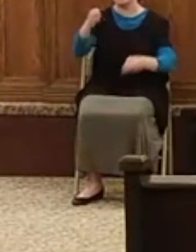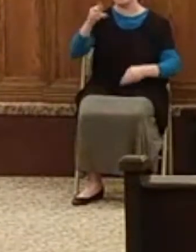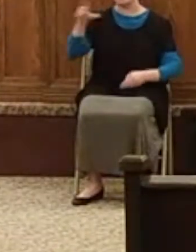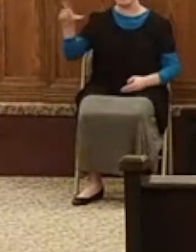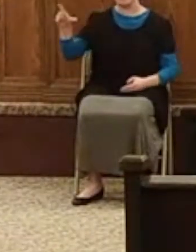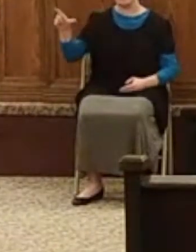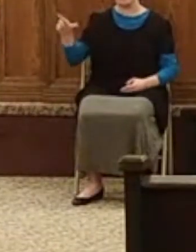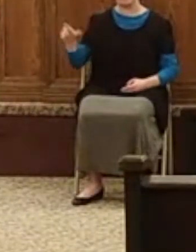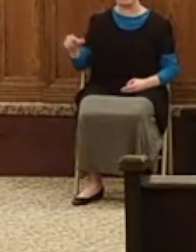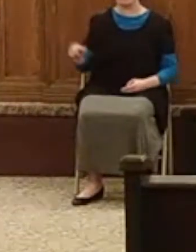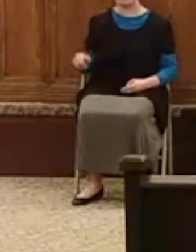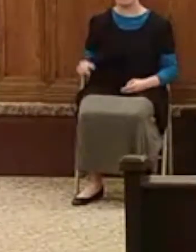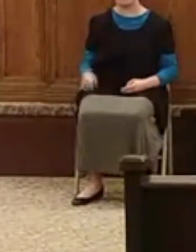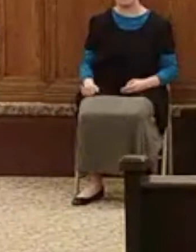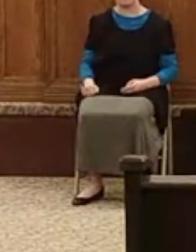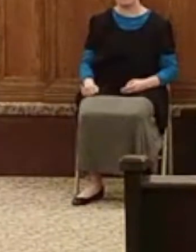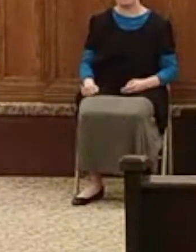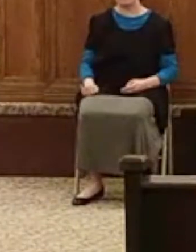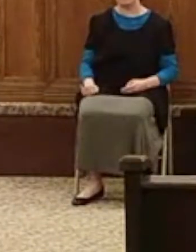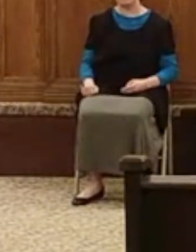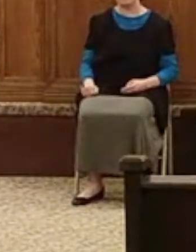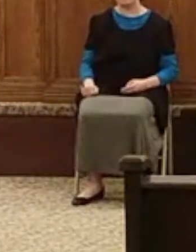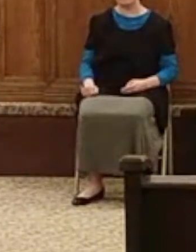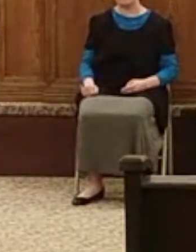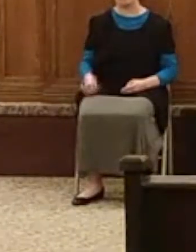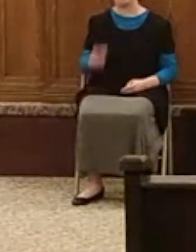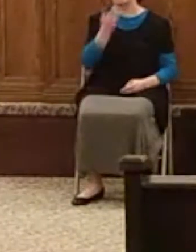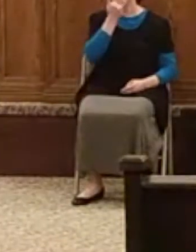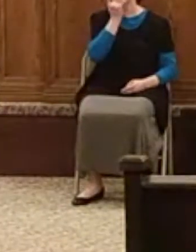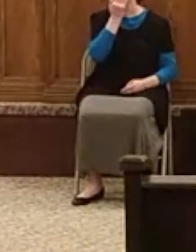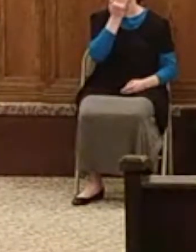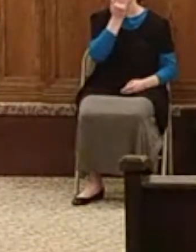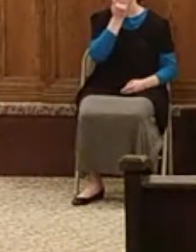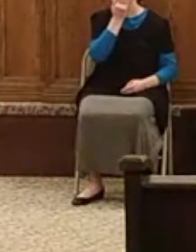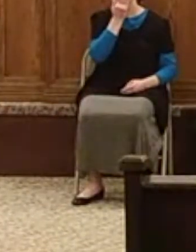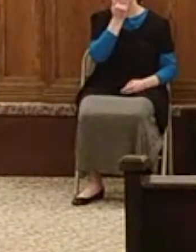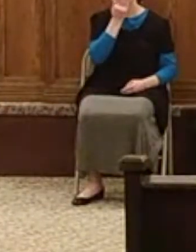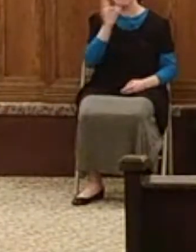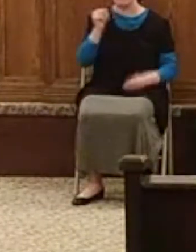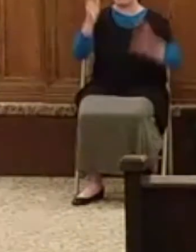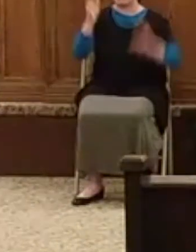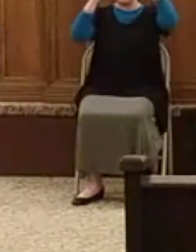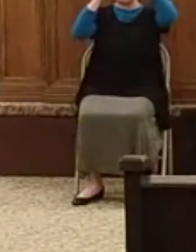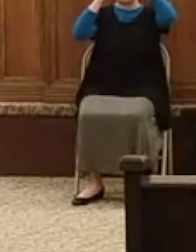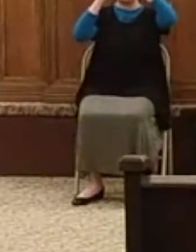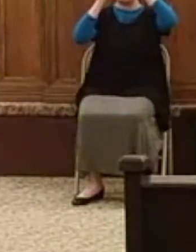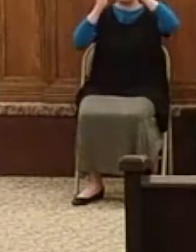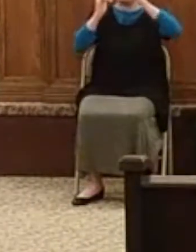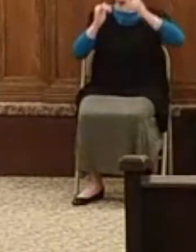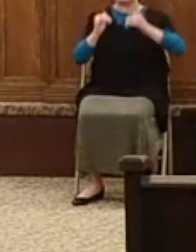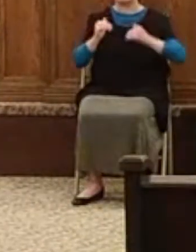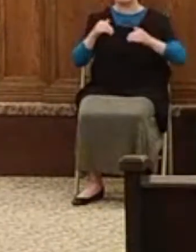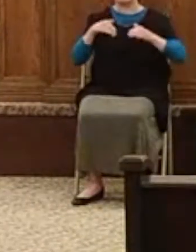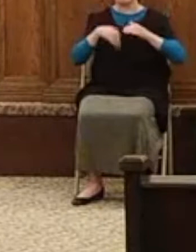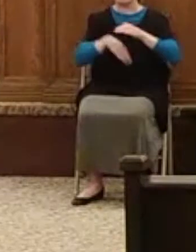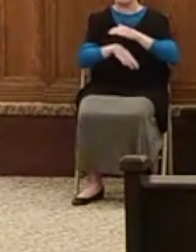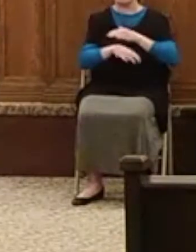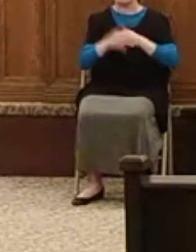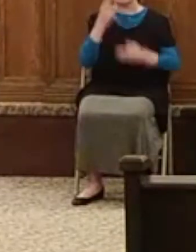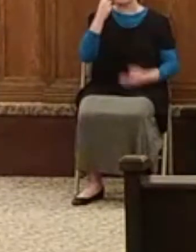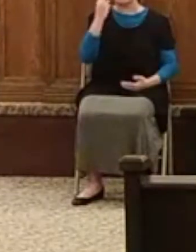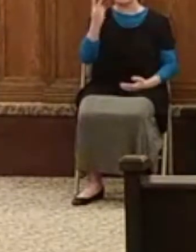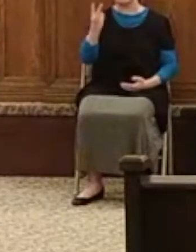hell. Yes. When we were all messed up, yes, with no hope, right, in